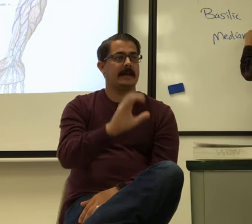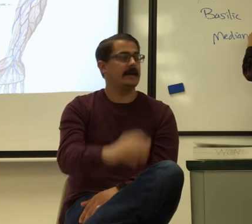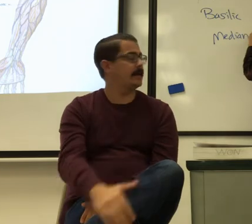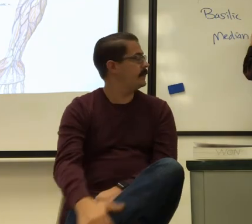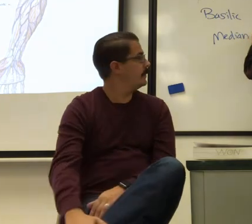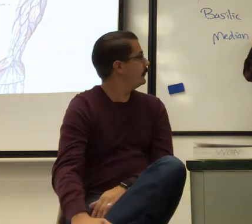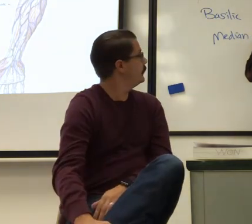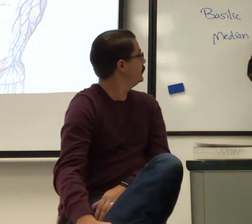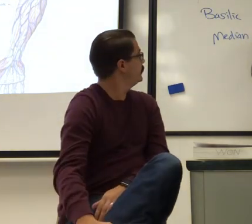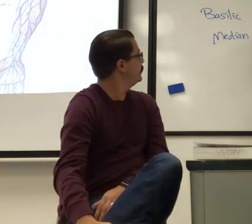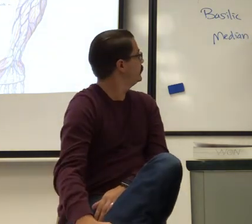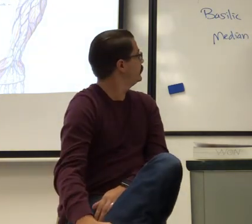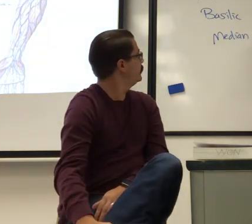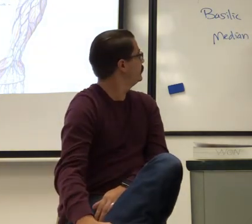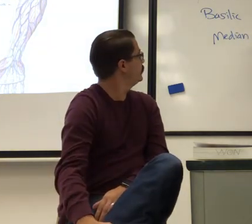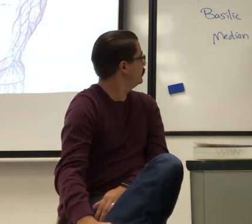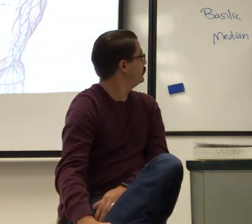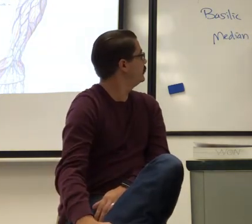median,